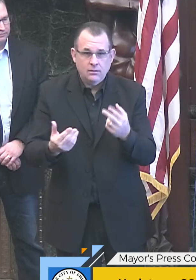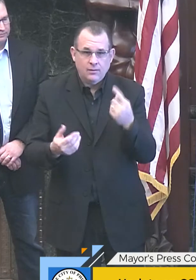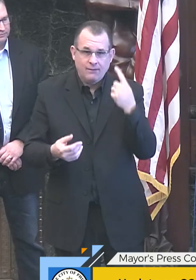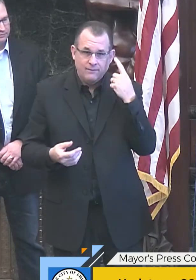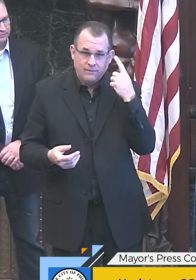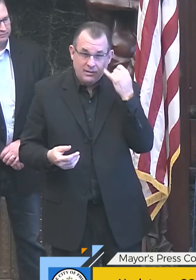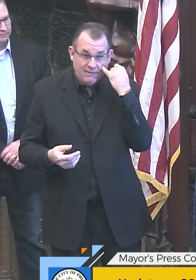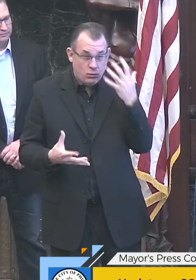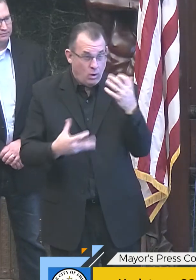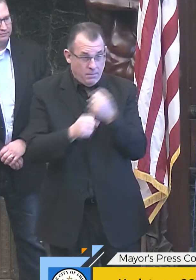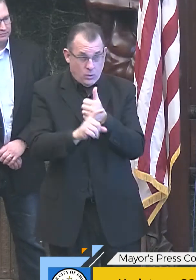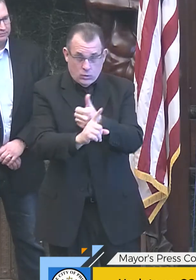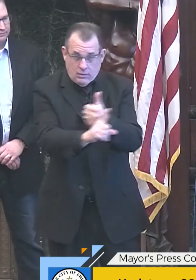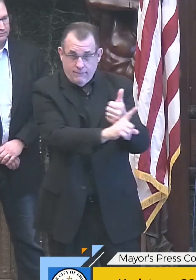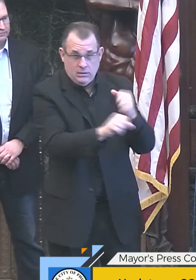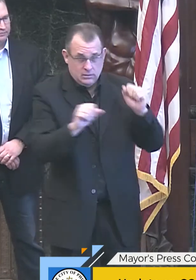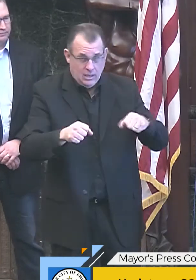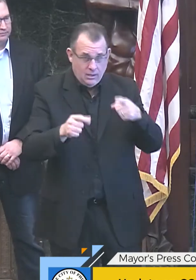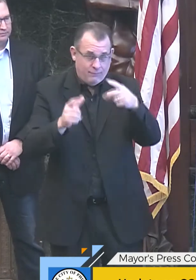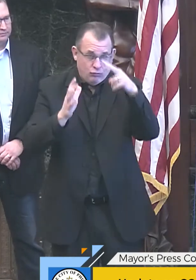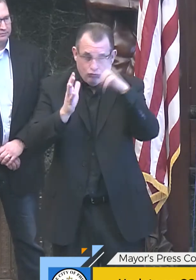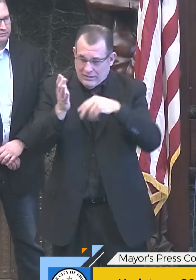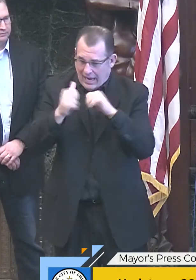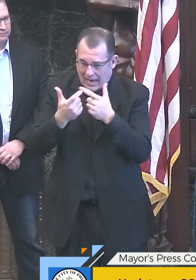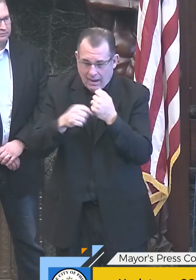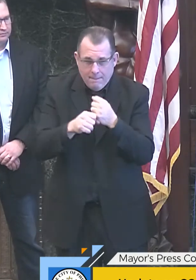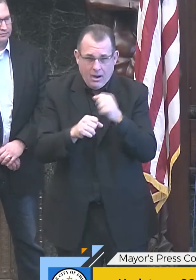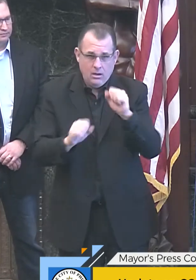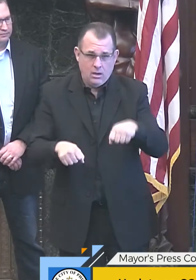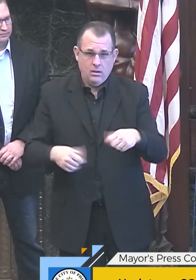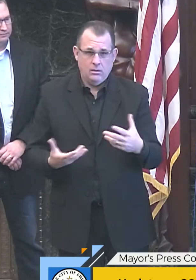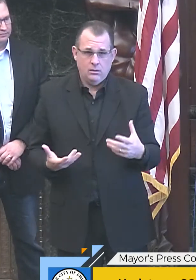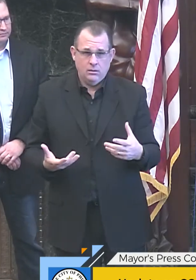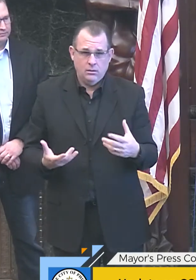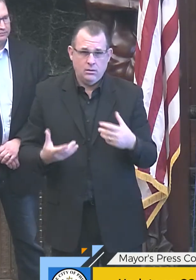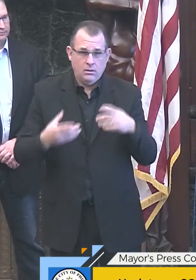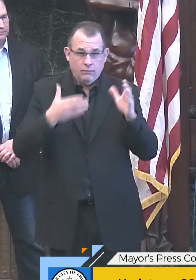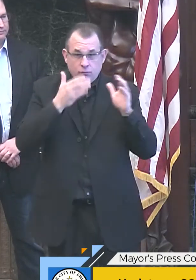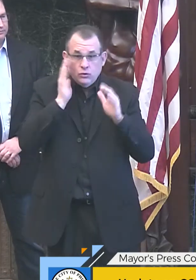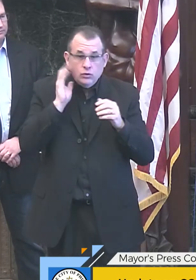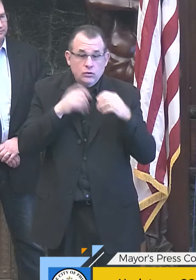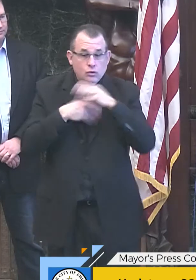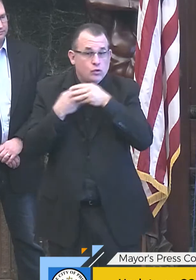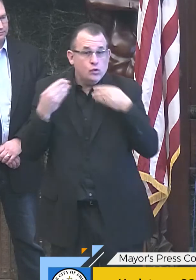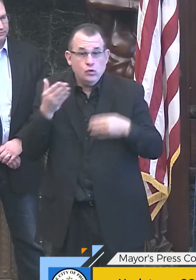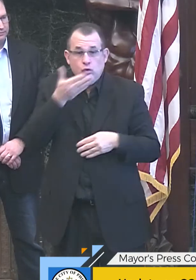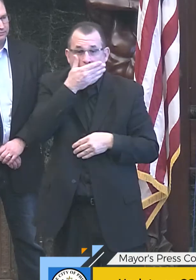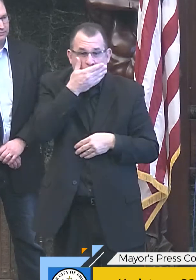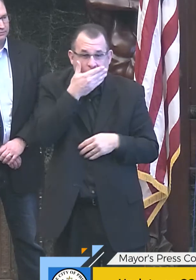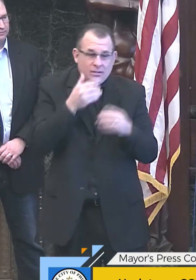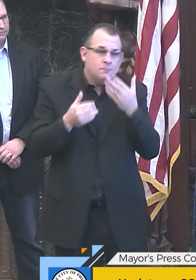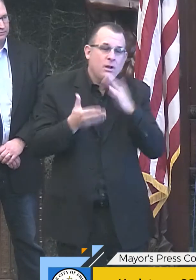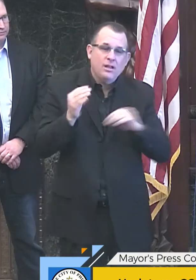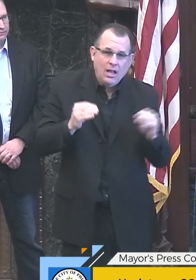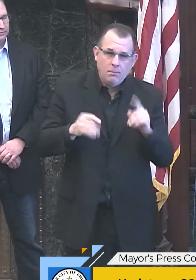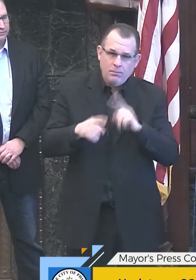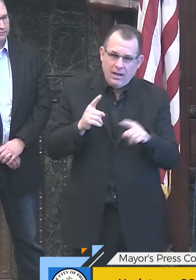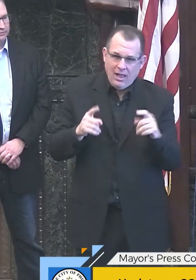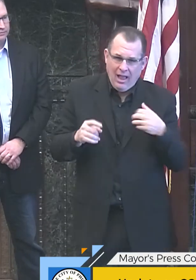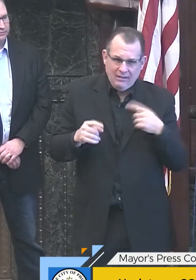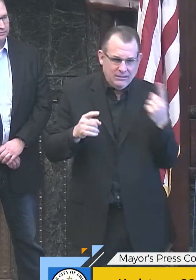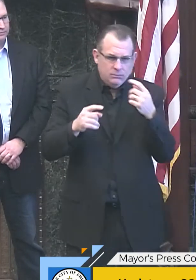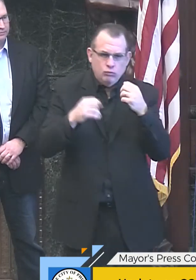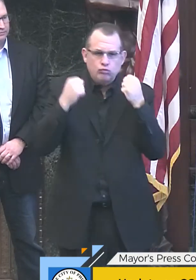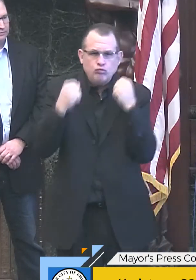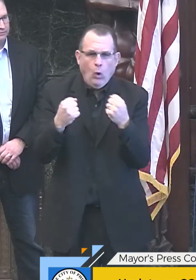make one of these, how to do that. A scarf is probably better than nothing, but far better to have something that has a tighter weave. But also,